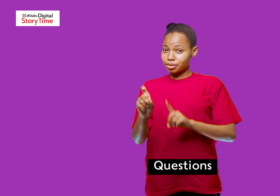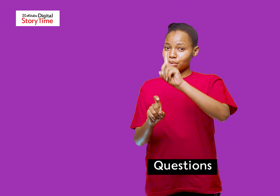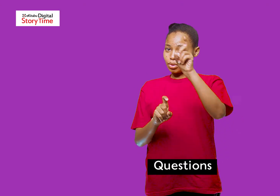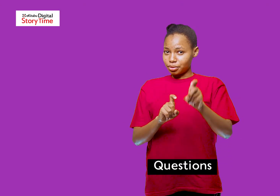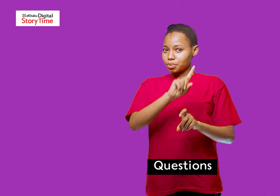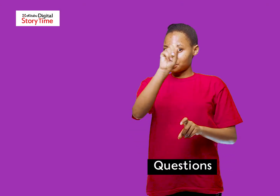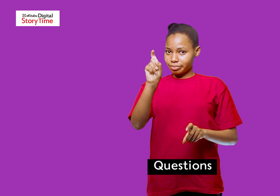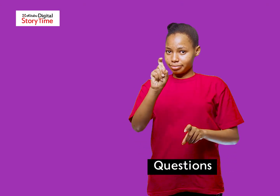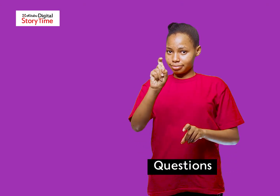Questions.